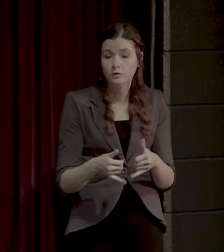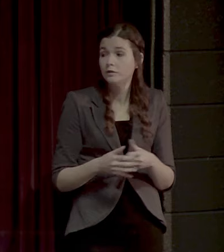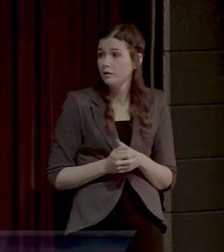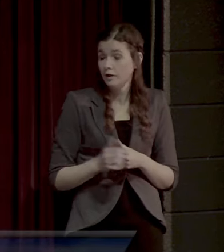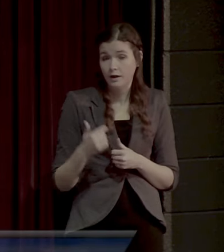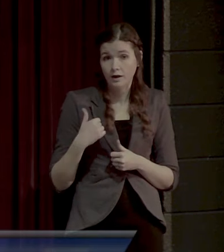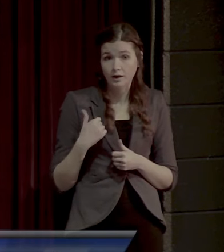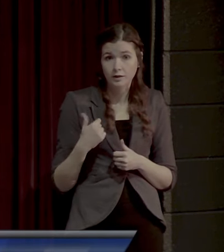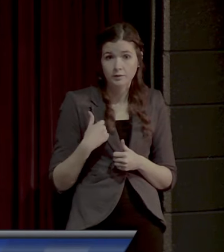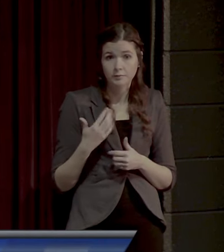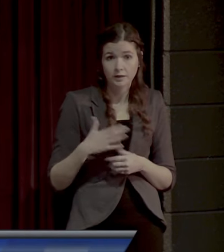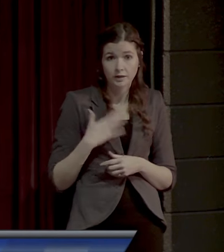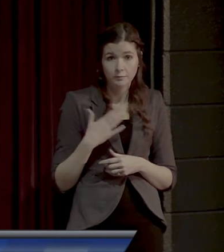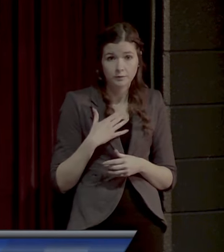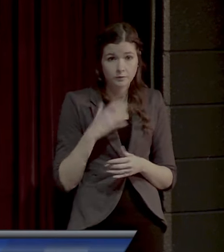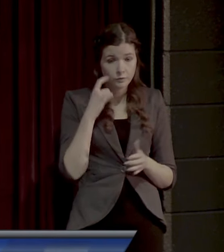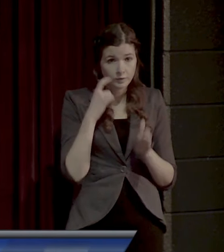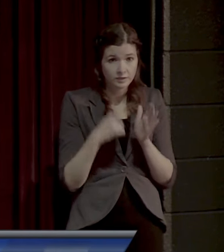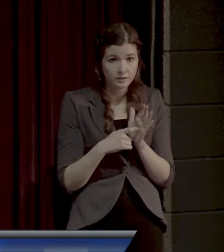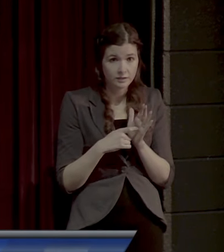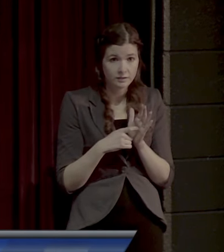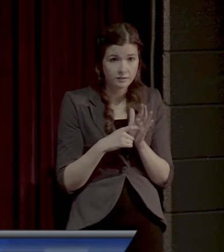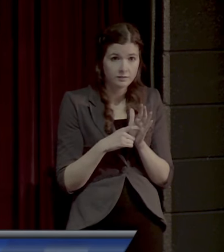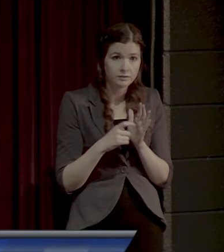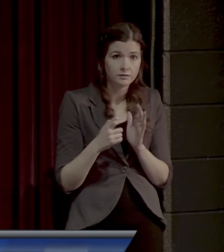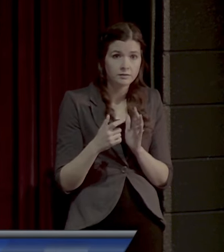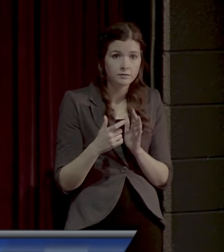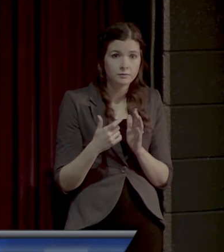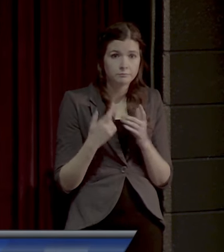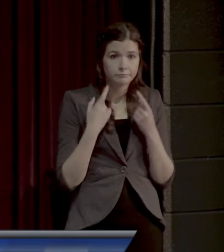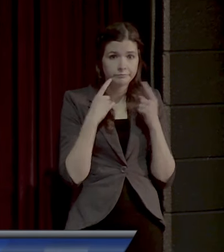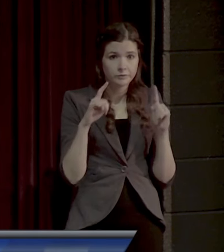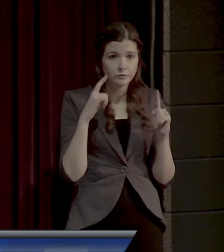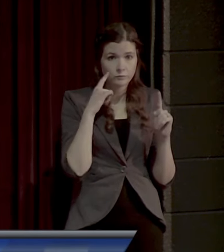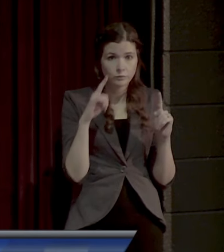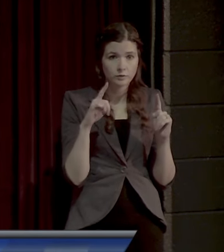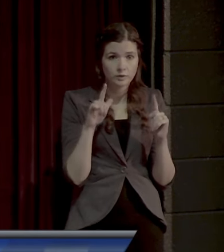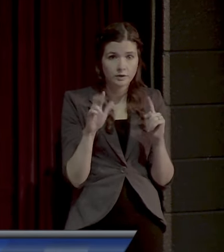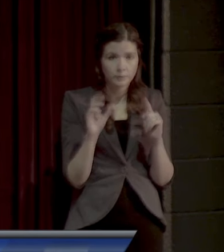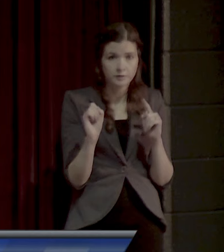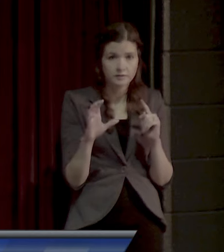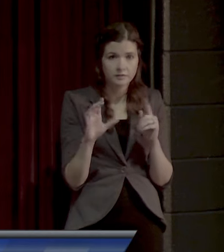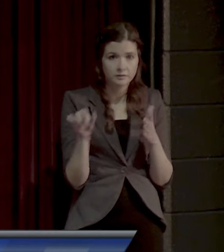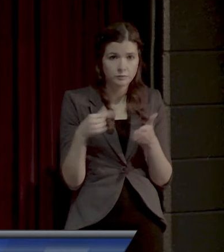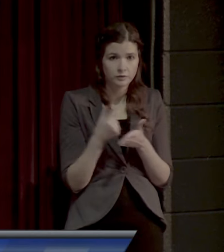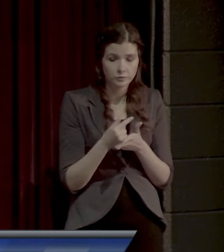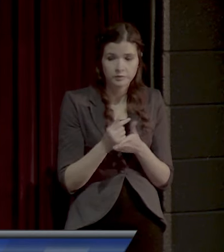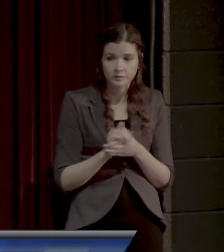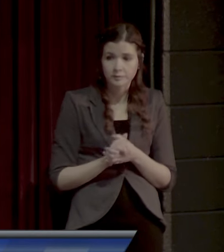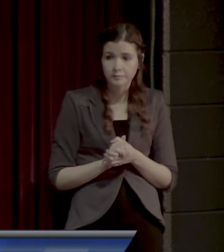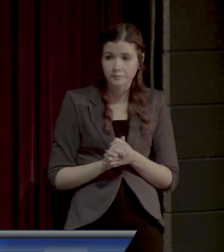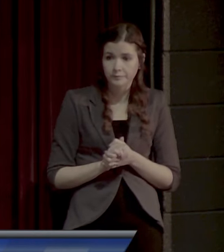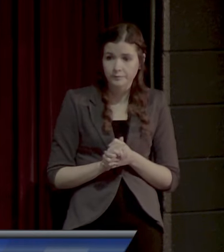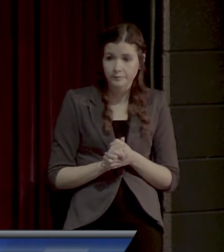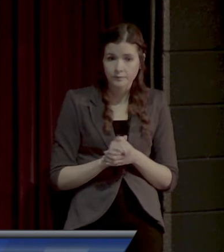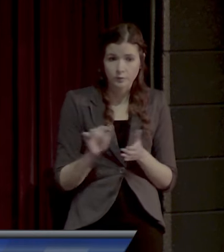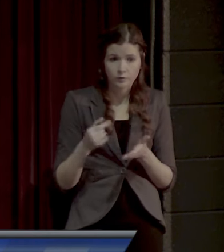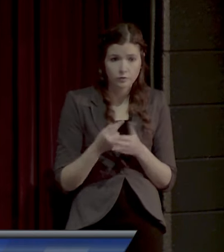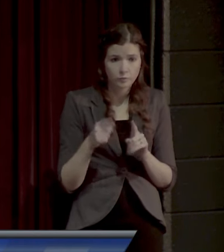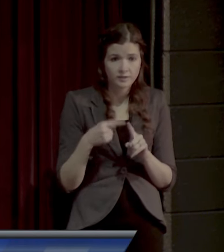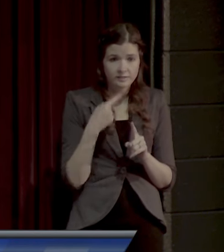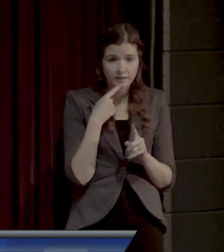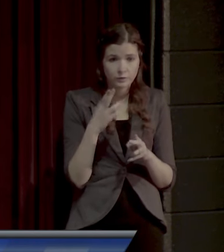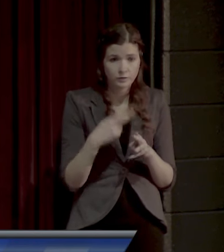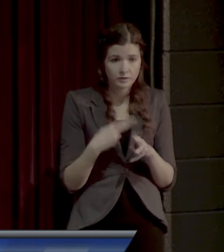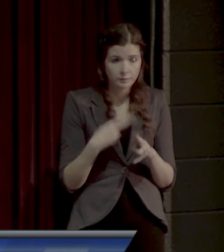I am privileged to recognize the extraordinary achievements of our Lake Region State College graduates. Graduates, when I call